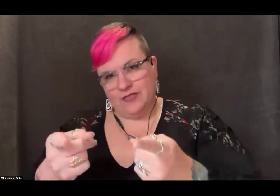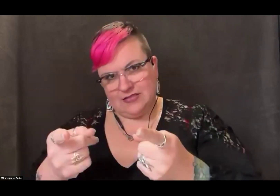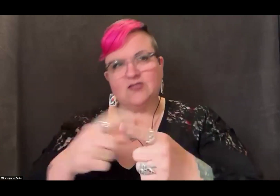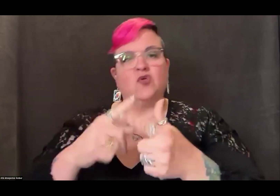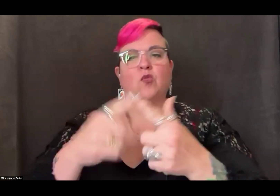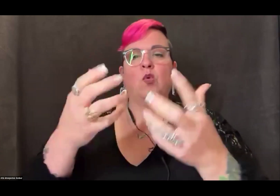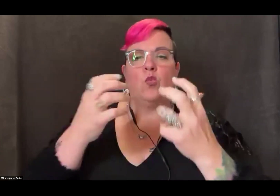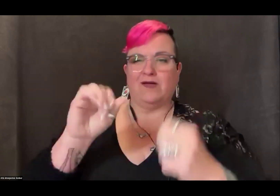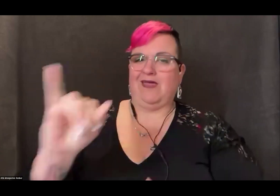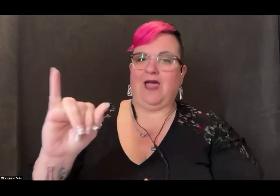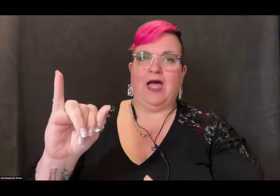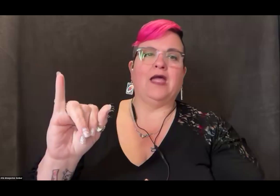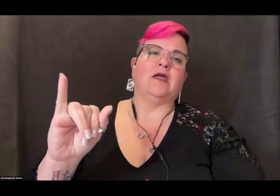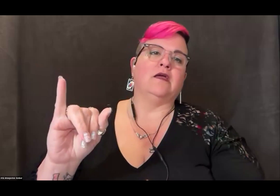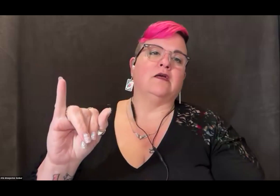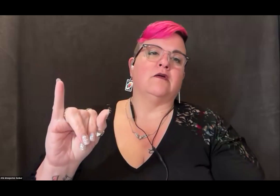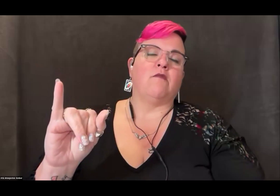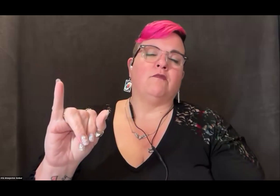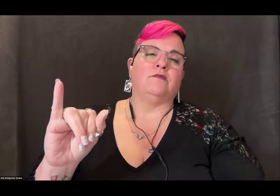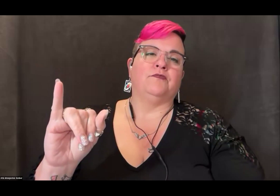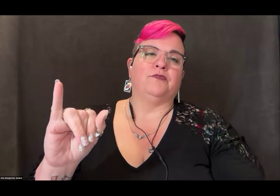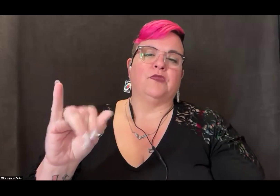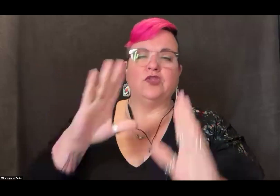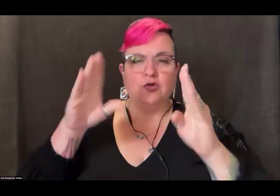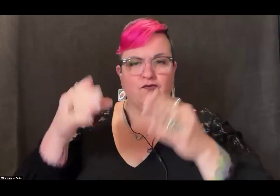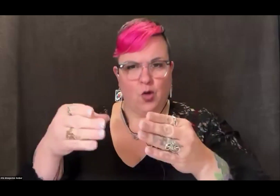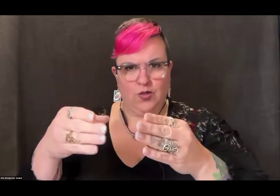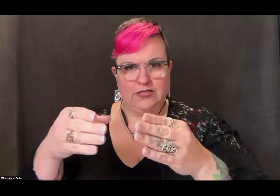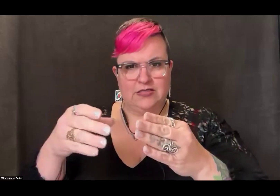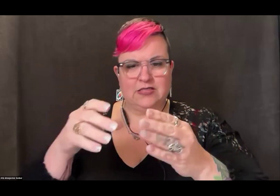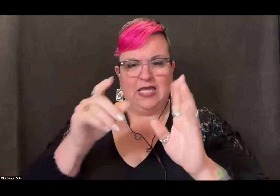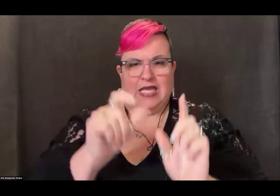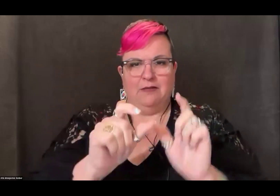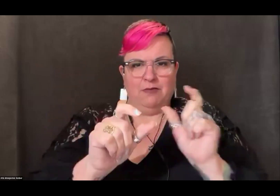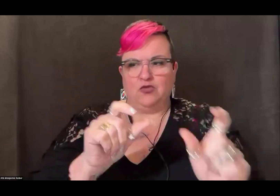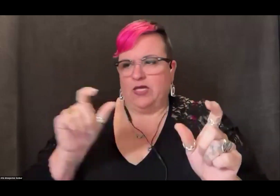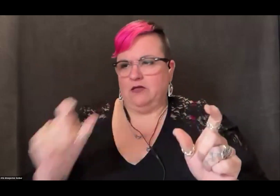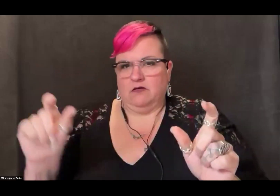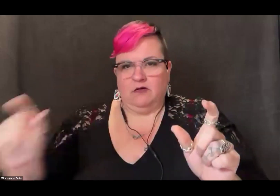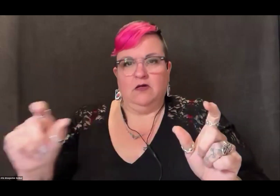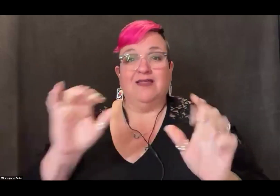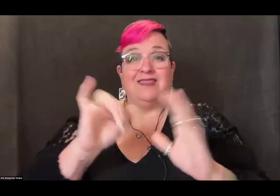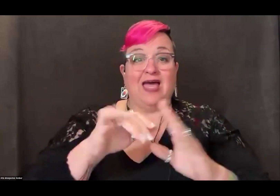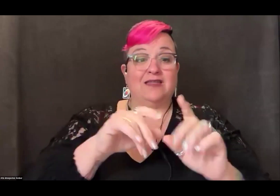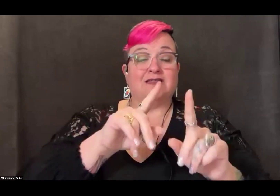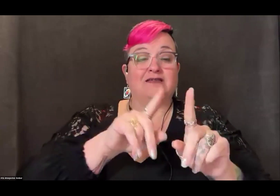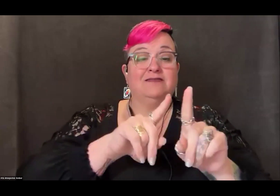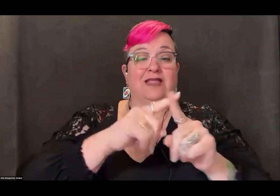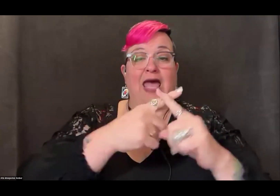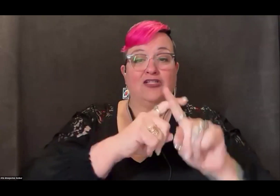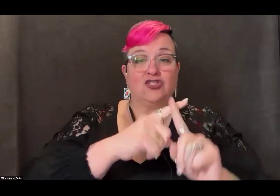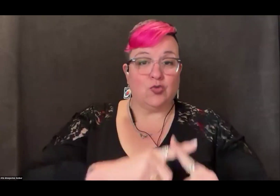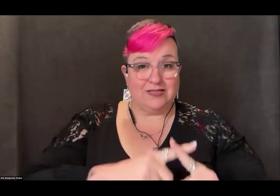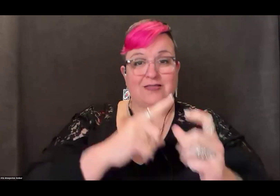to pay specific attention to in between a set of asterisks on a